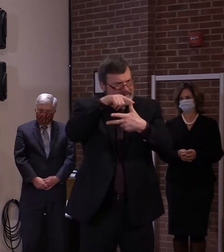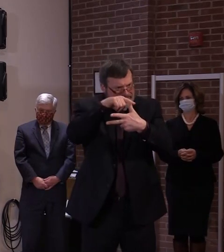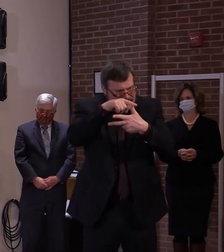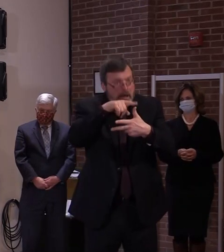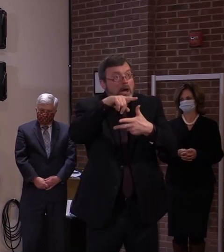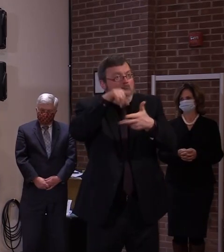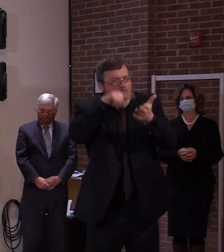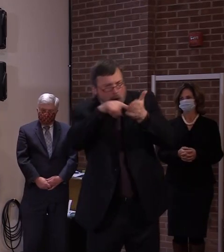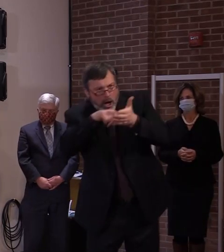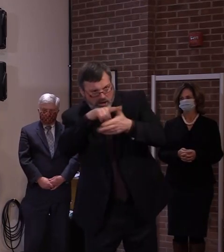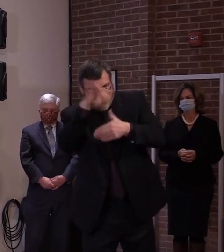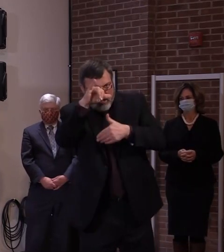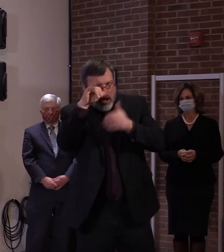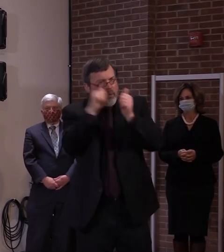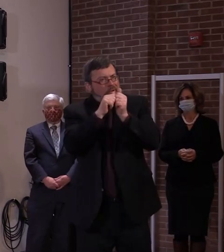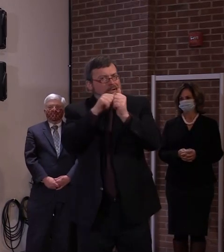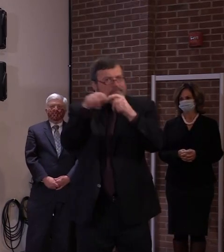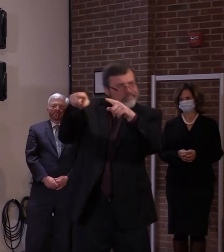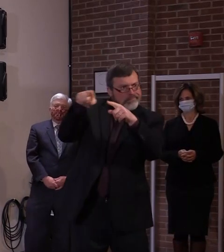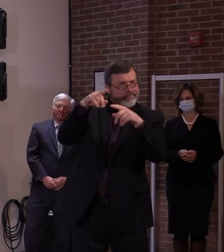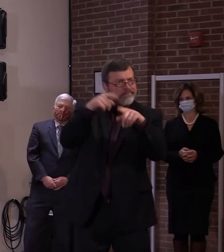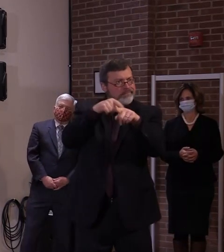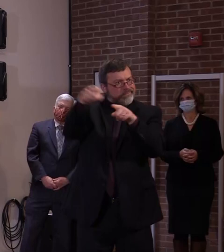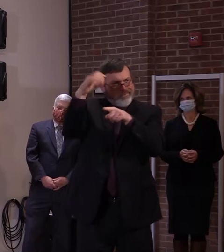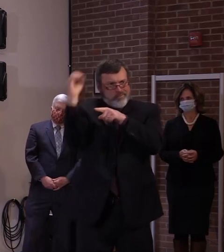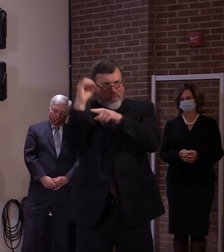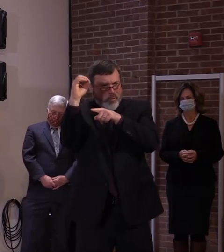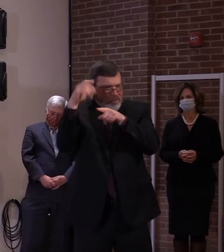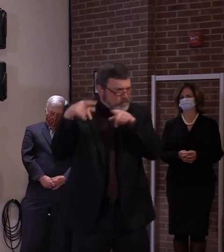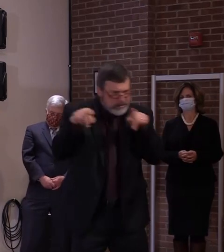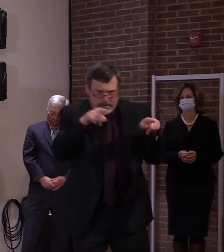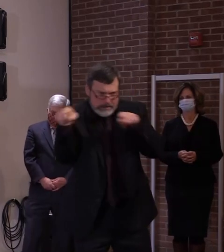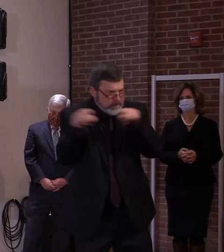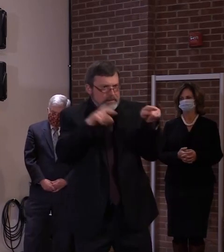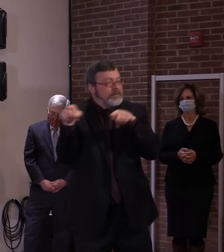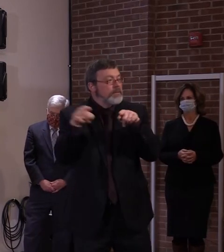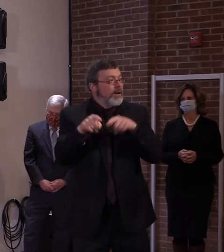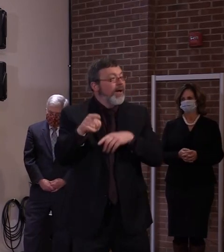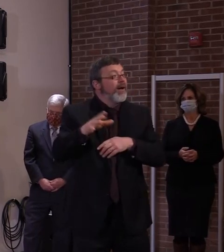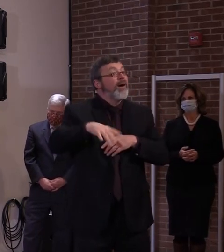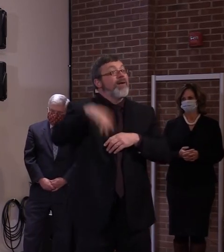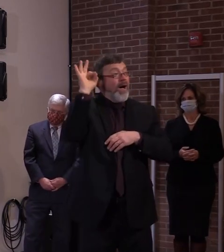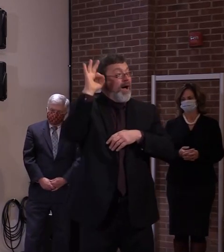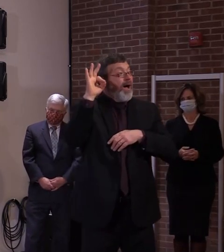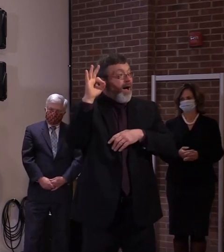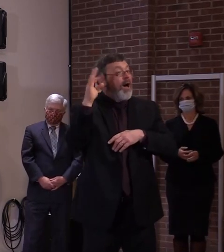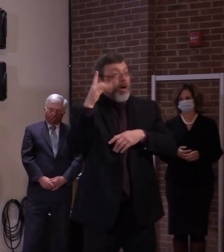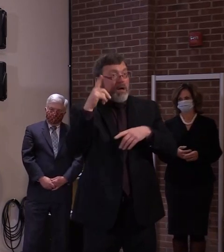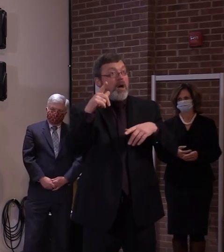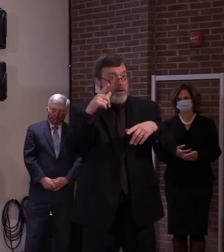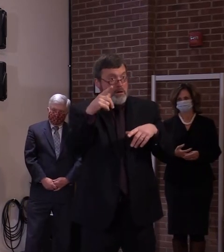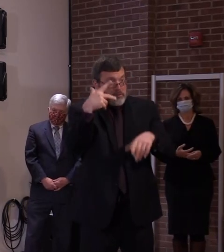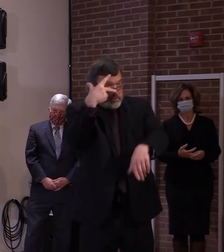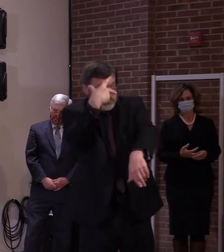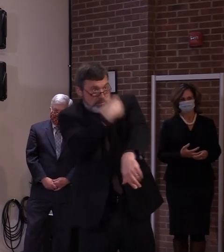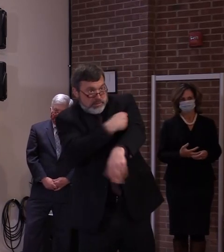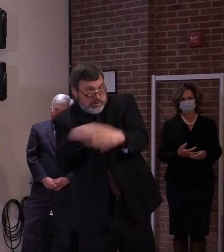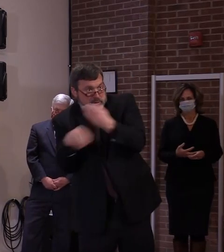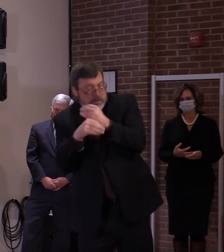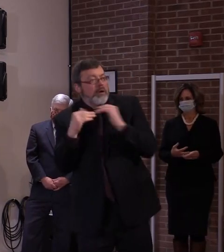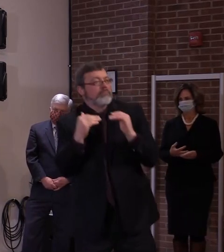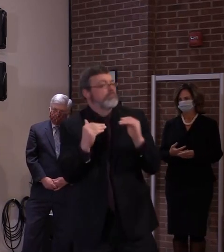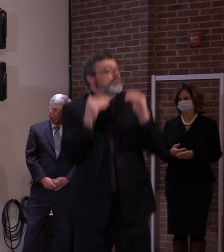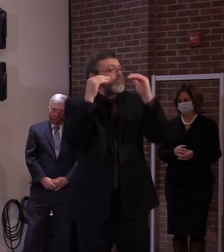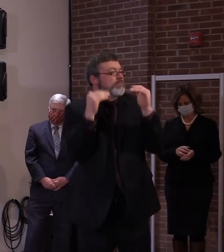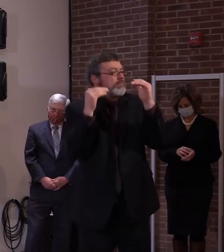Delta, protection from infection increased to 76%, more than double,